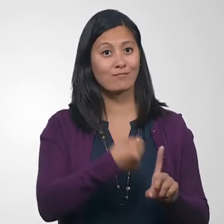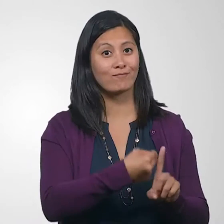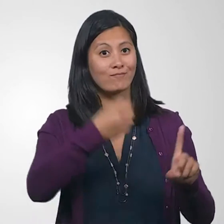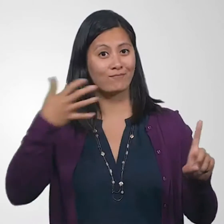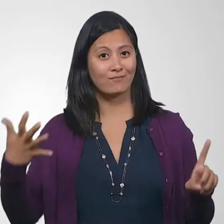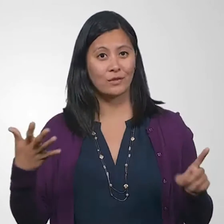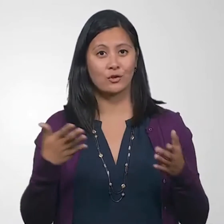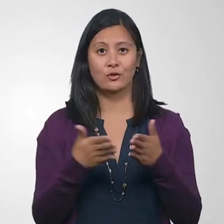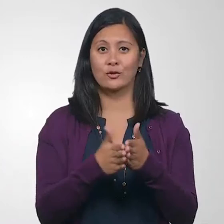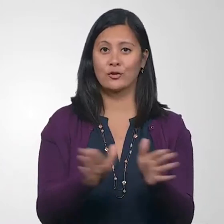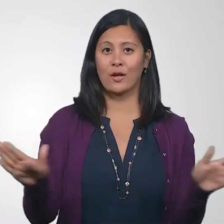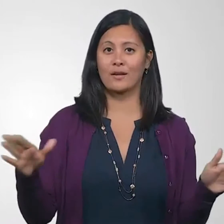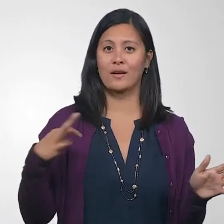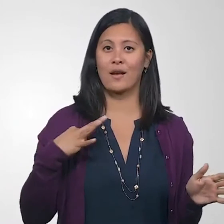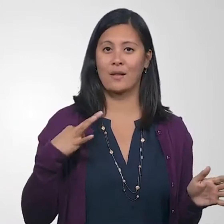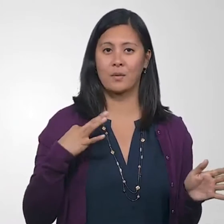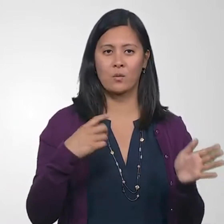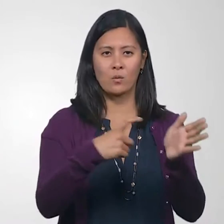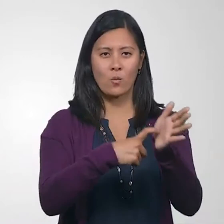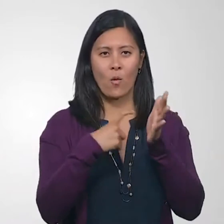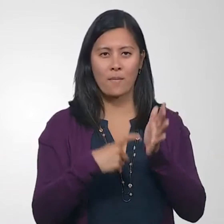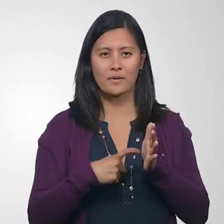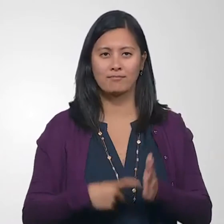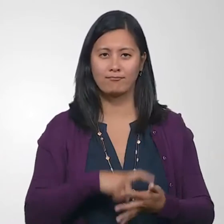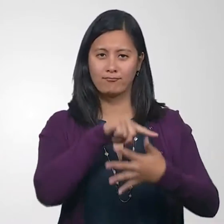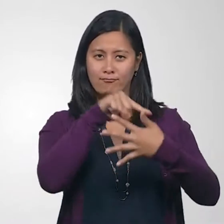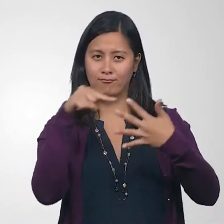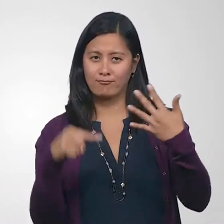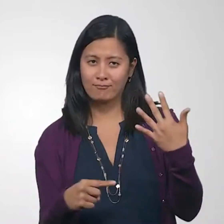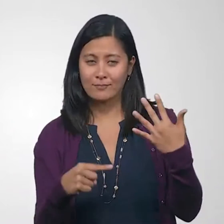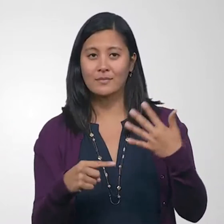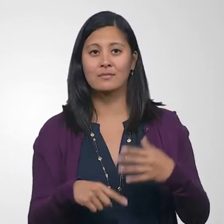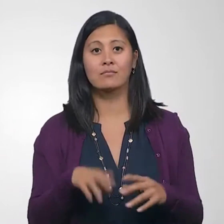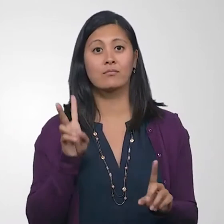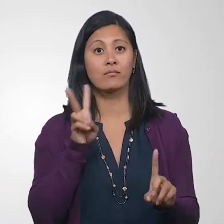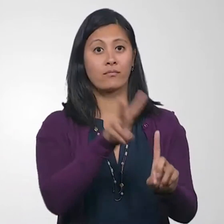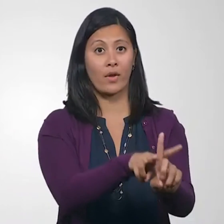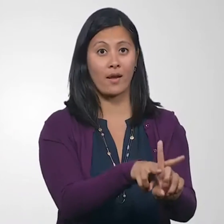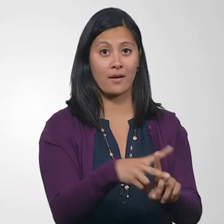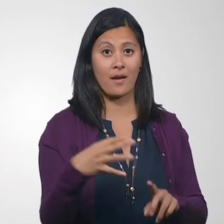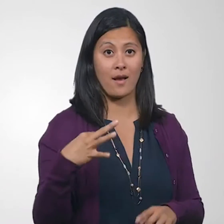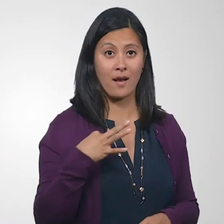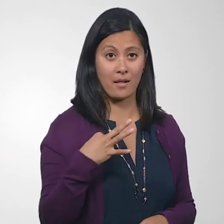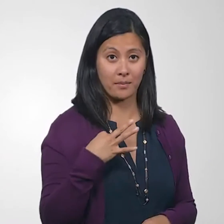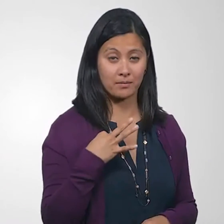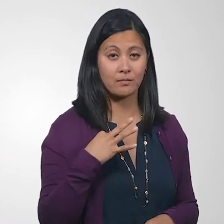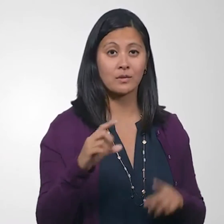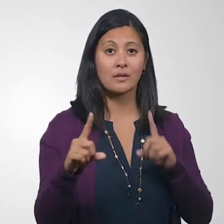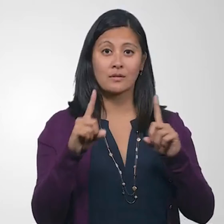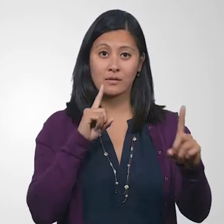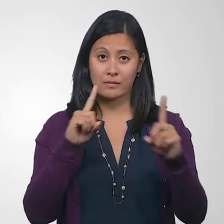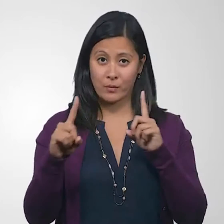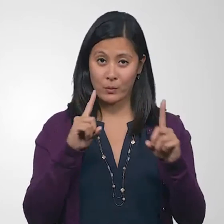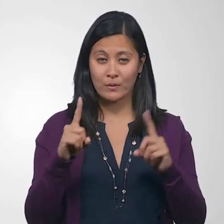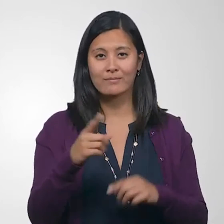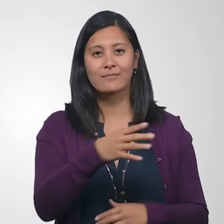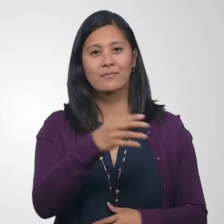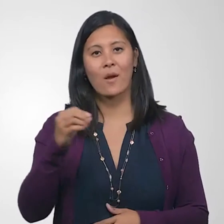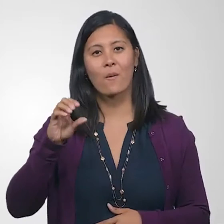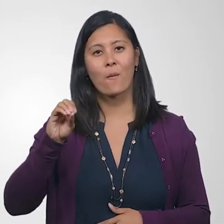Today, we will be discussing general eligibility requirements, filing an application, the interview, and